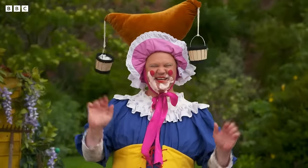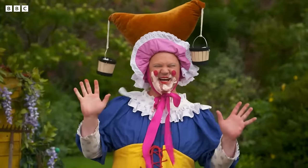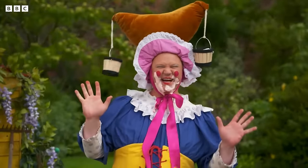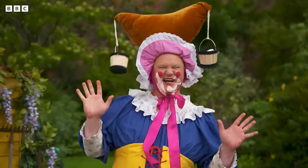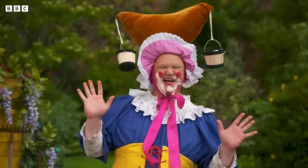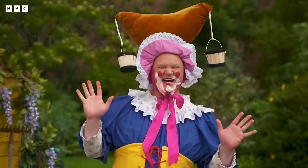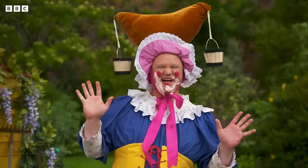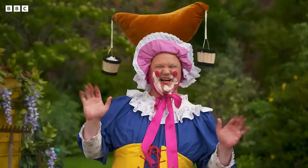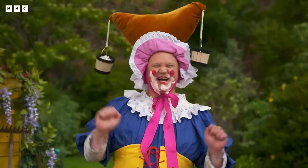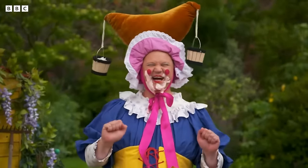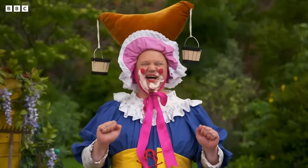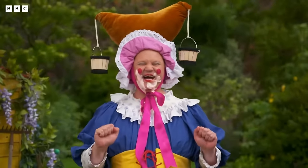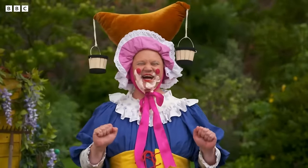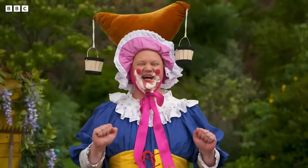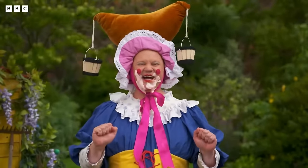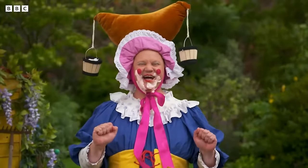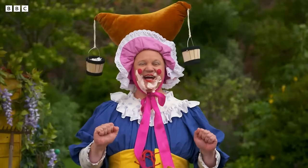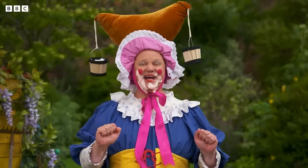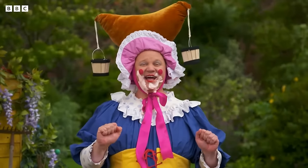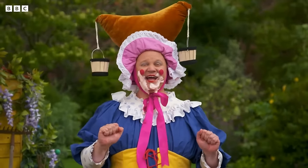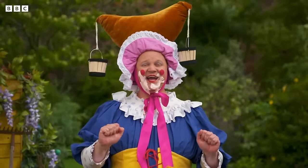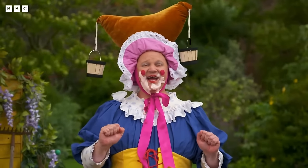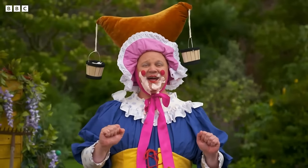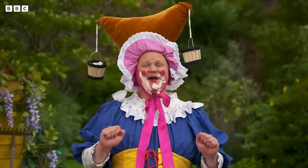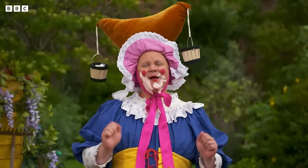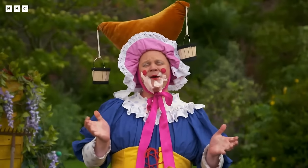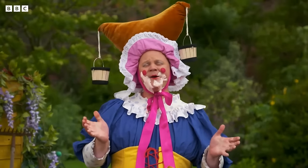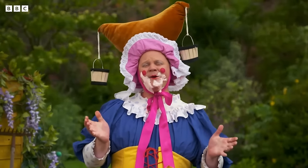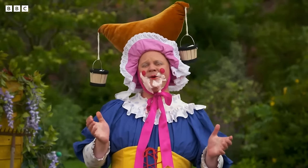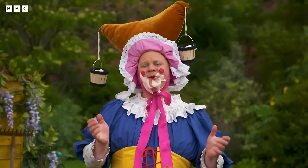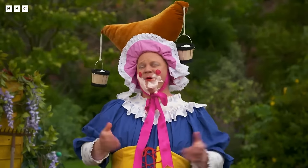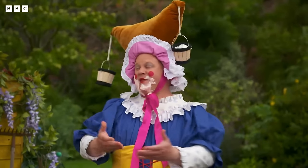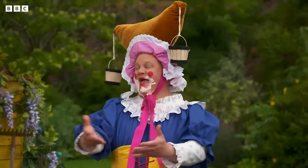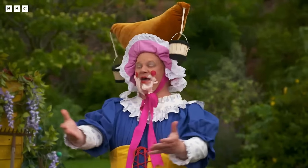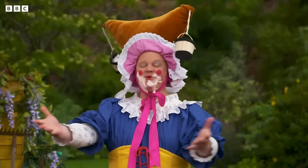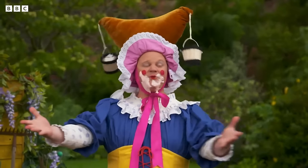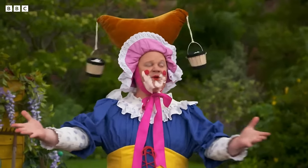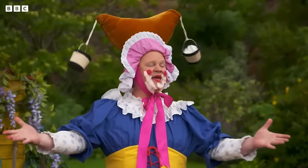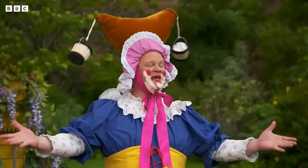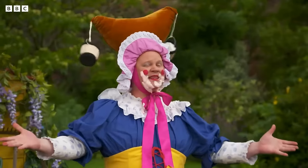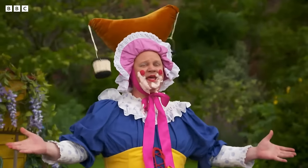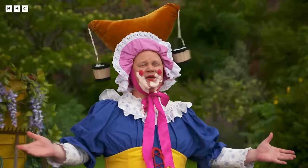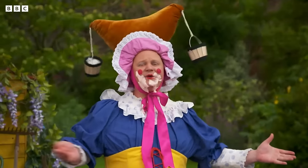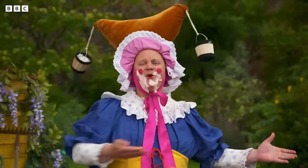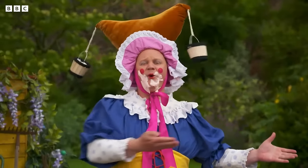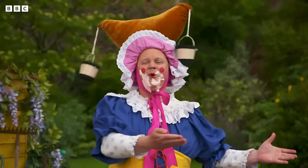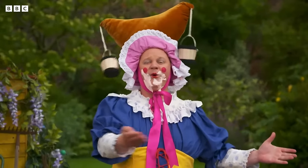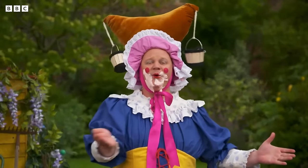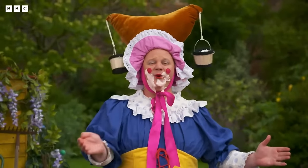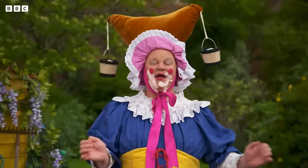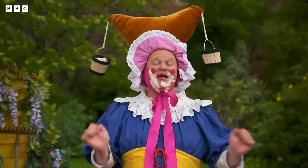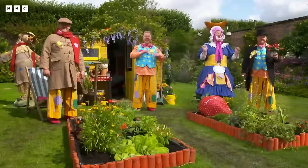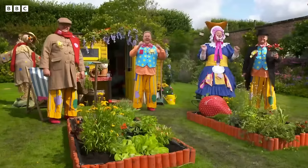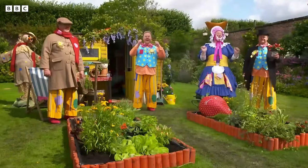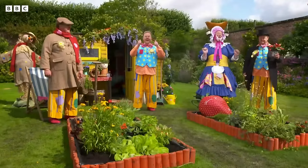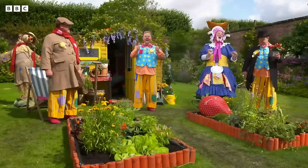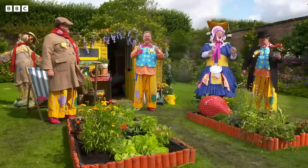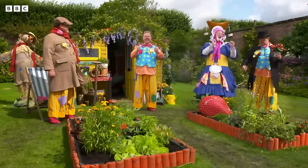Aunt Polly. We think you're a star. Oh, and we think you're all